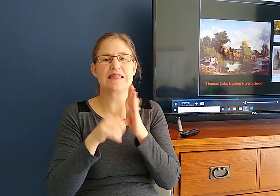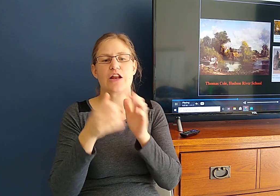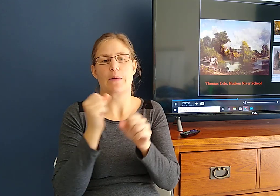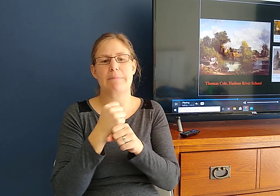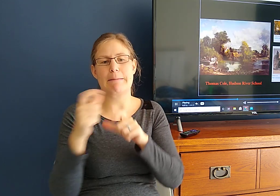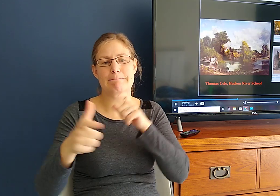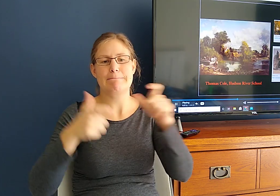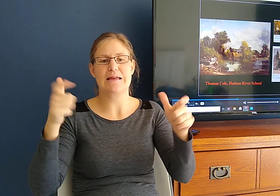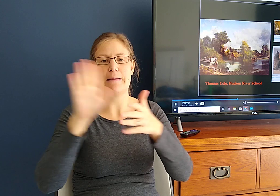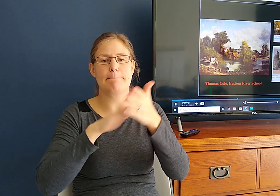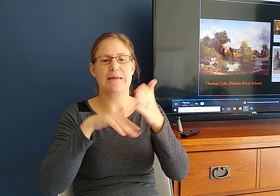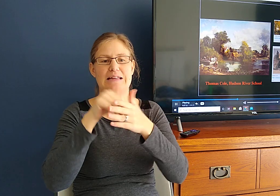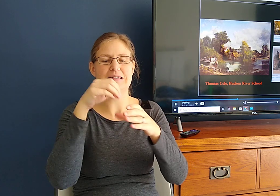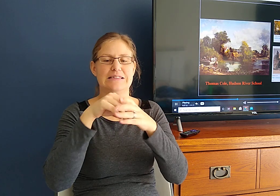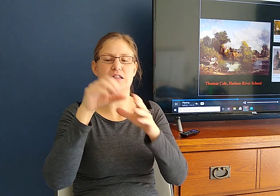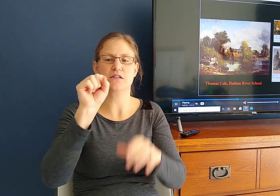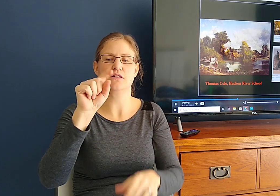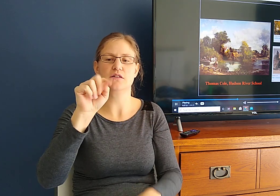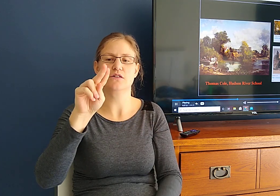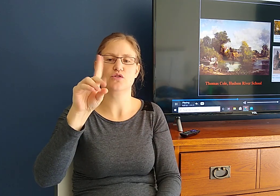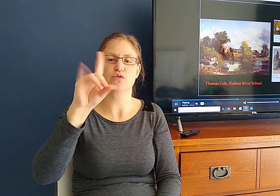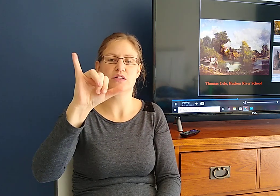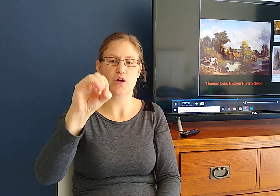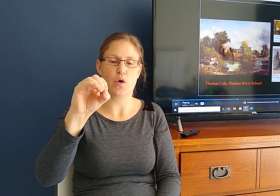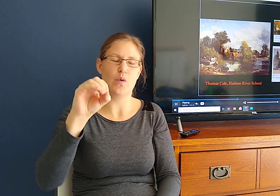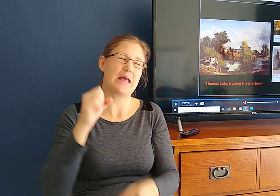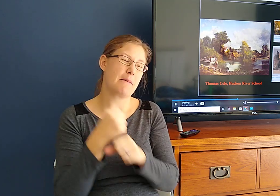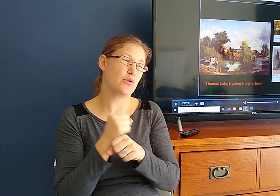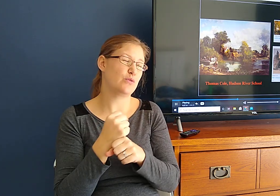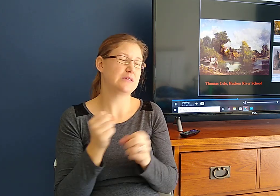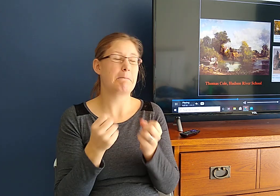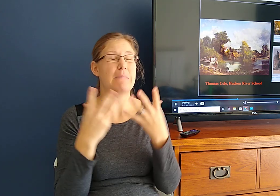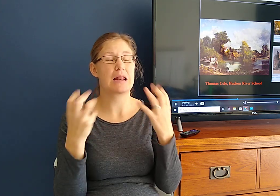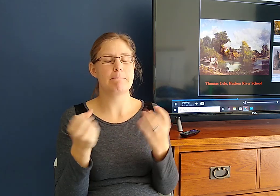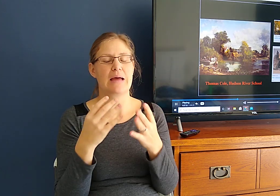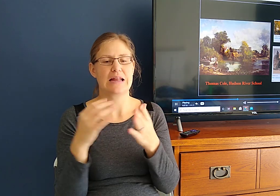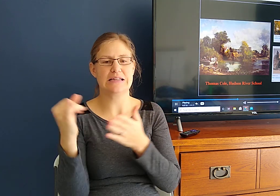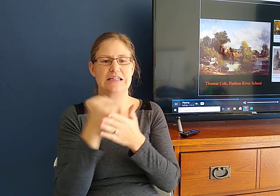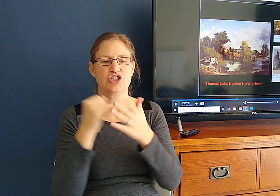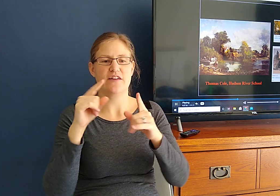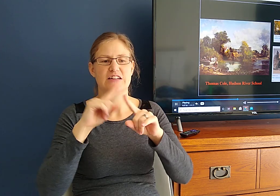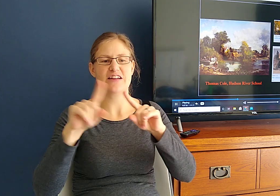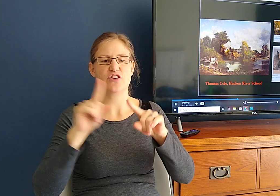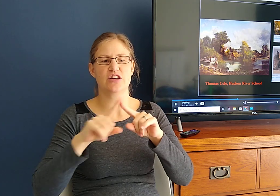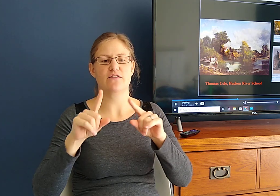studio. He also produced thousands of sketches of varying subject matter.